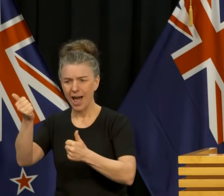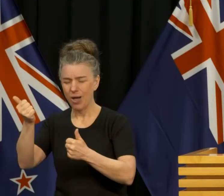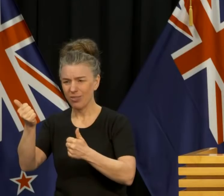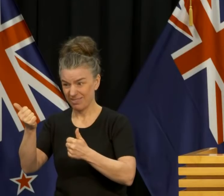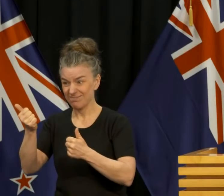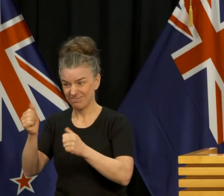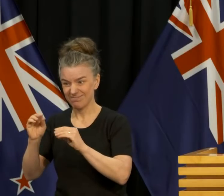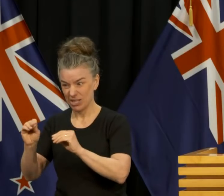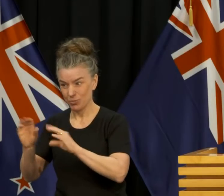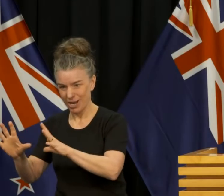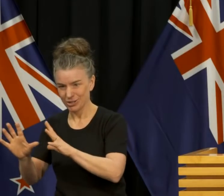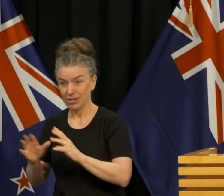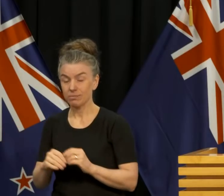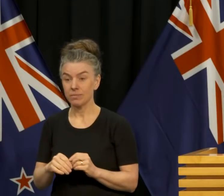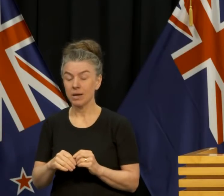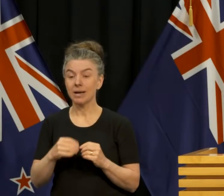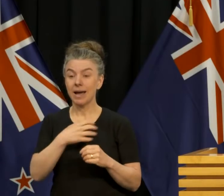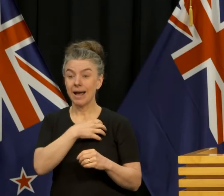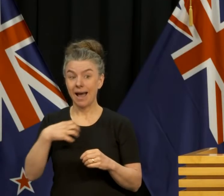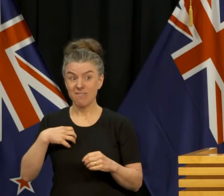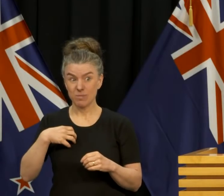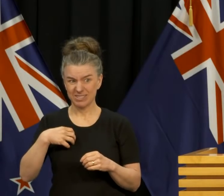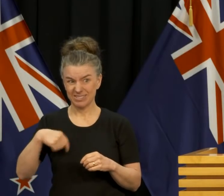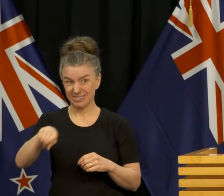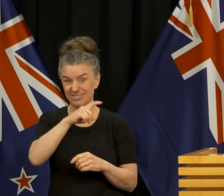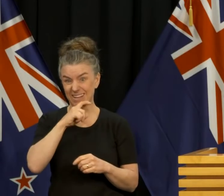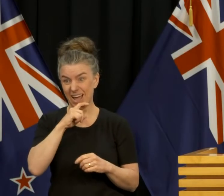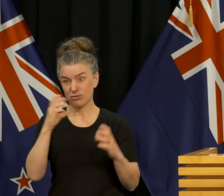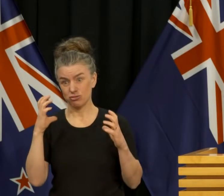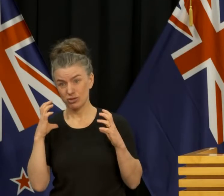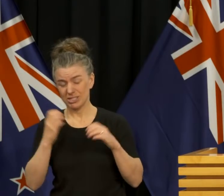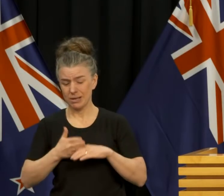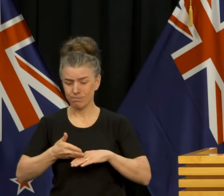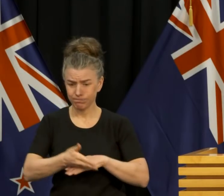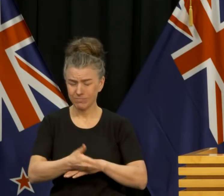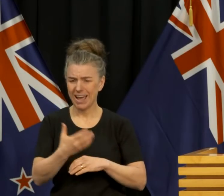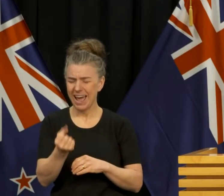Across government, there's a lot of people very stressed, working very hard. We've got the